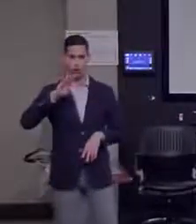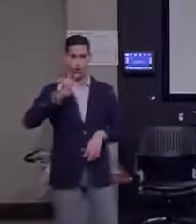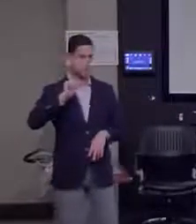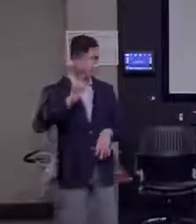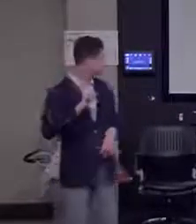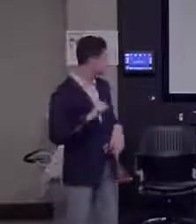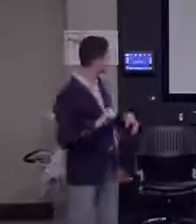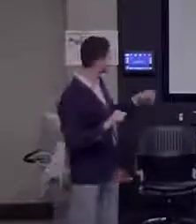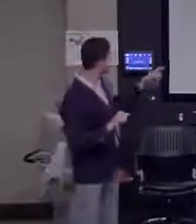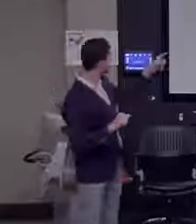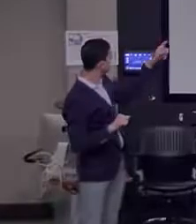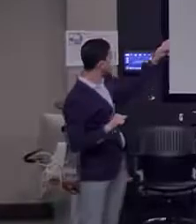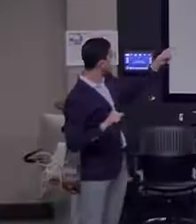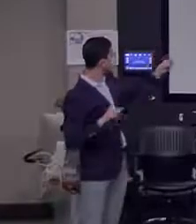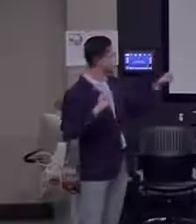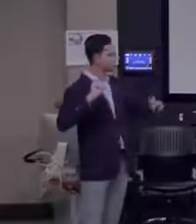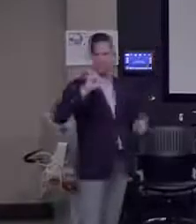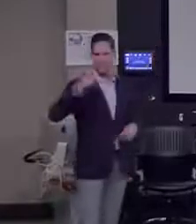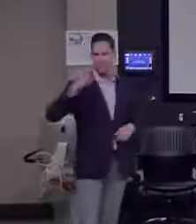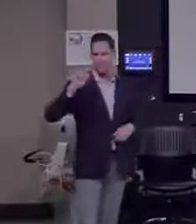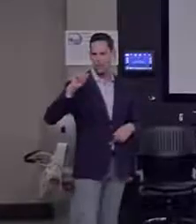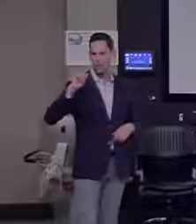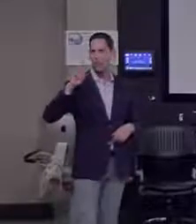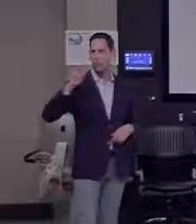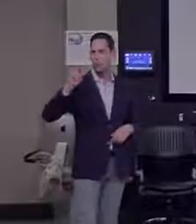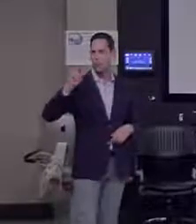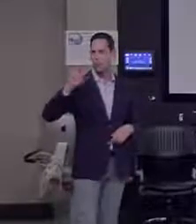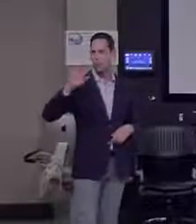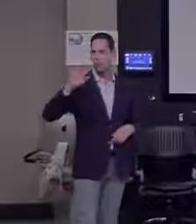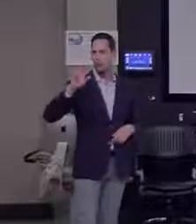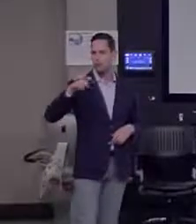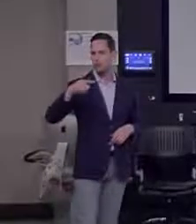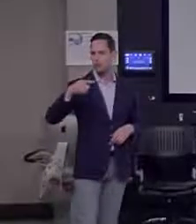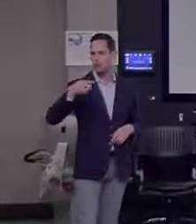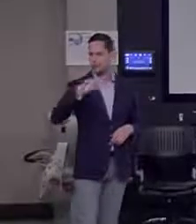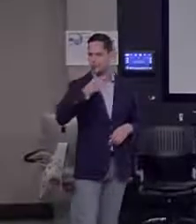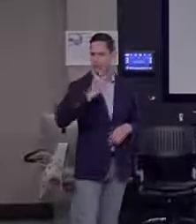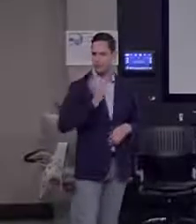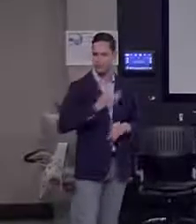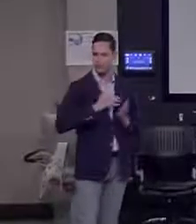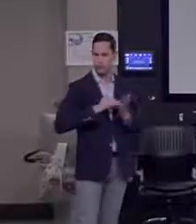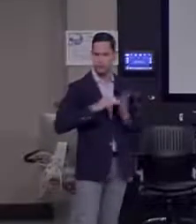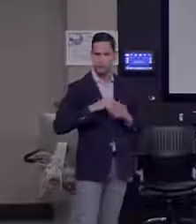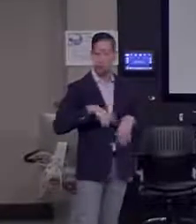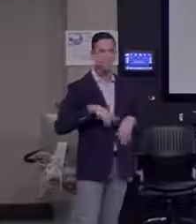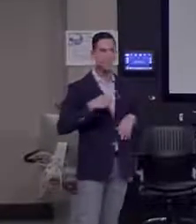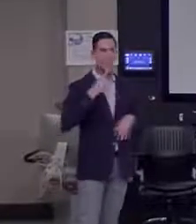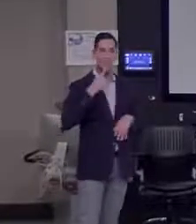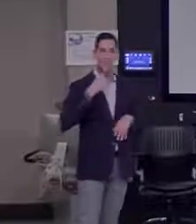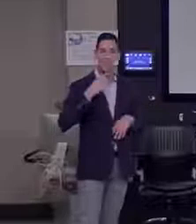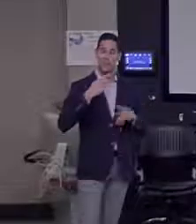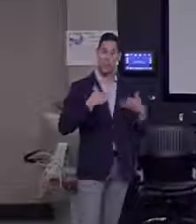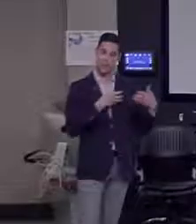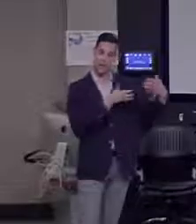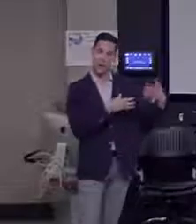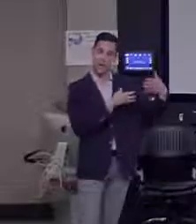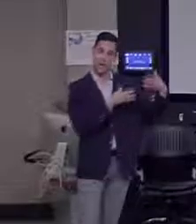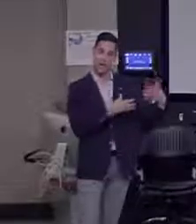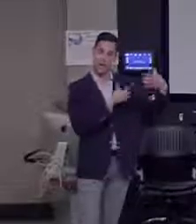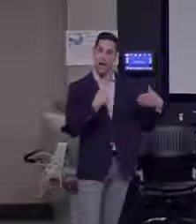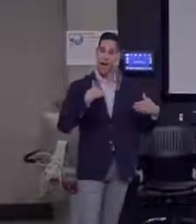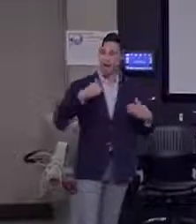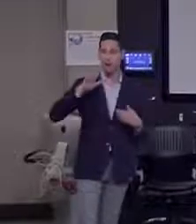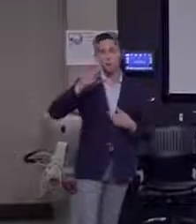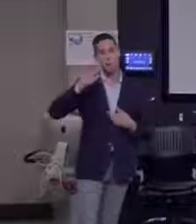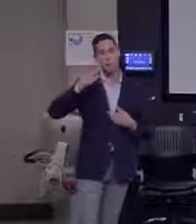she's on a screen saying to a child, wow, I'm licking him, and she's shaking the baby. I'm licking